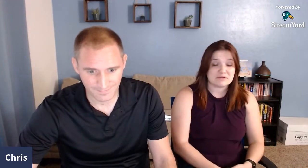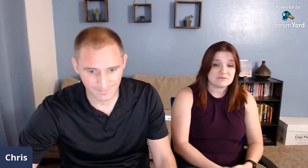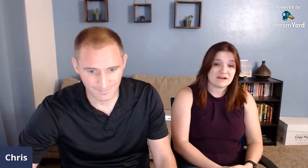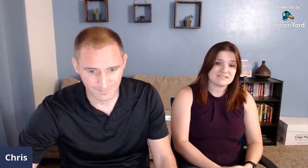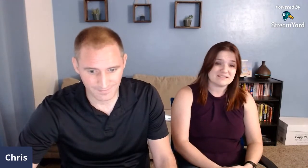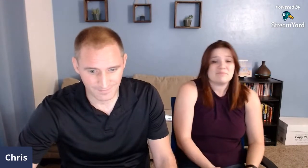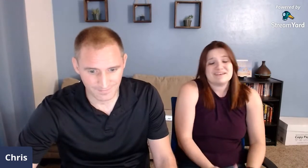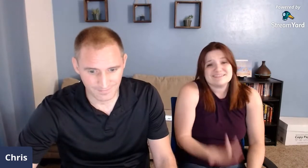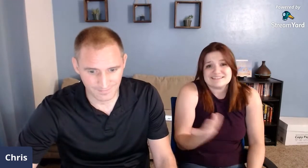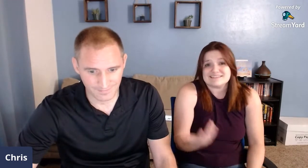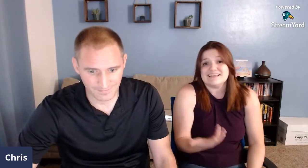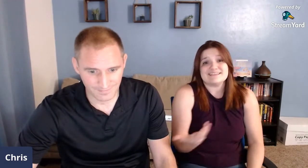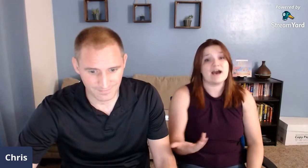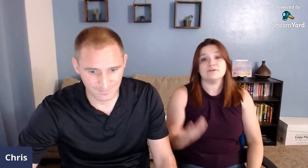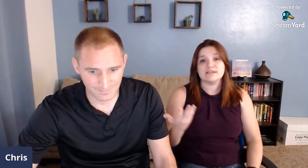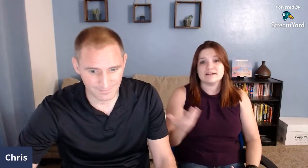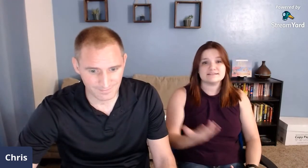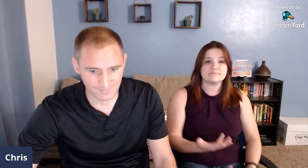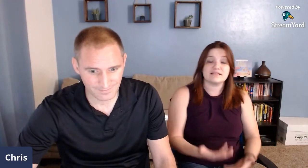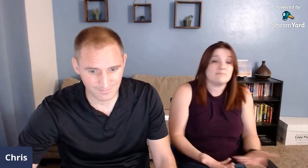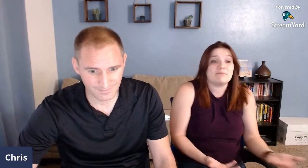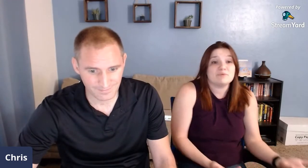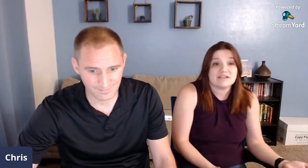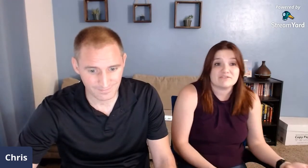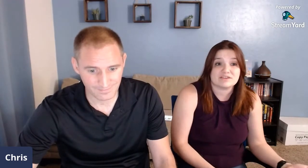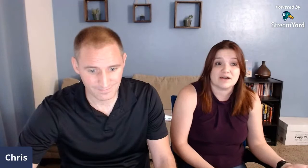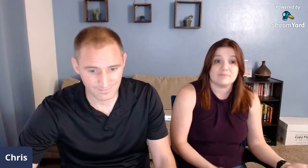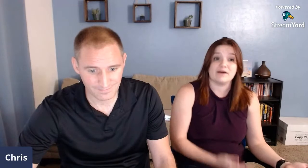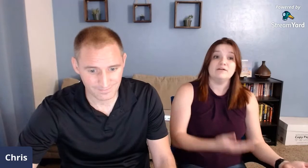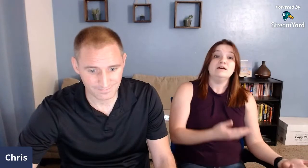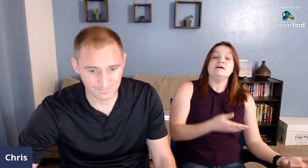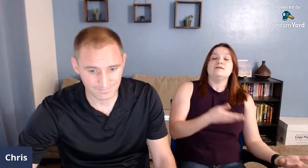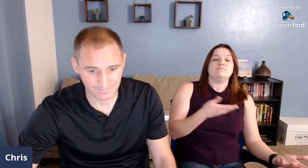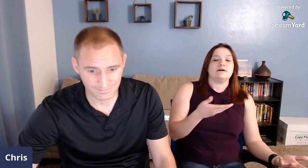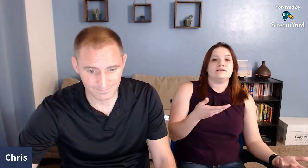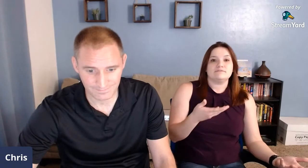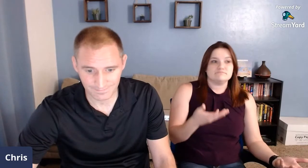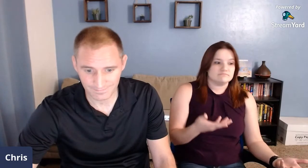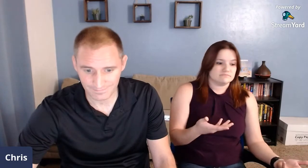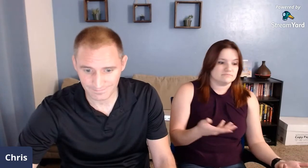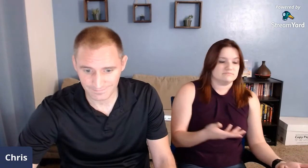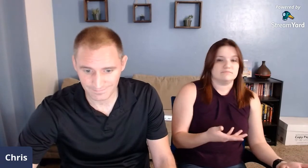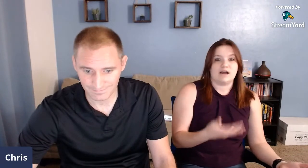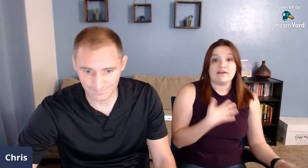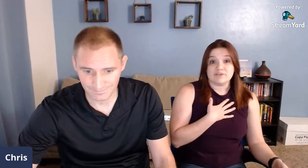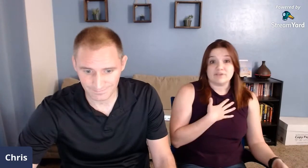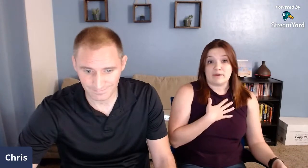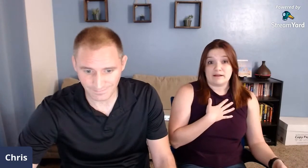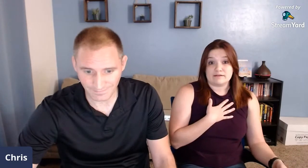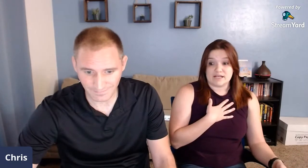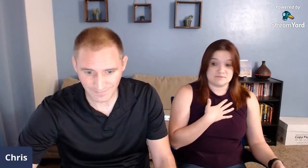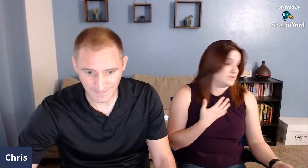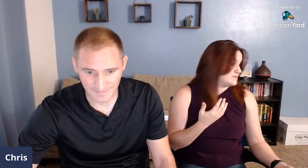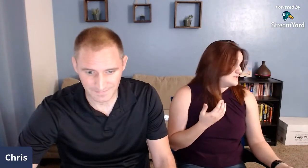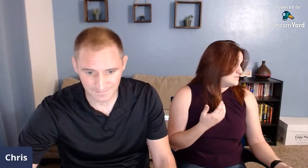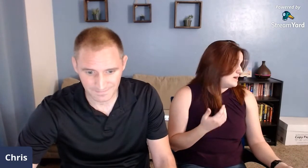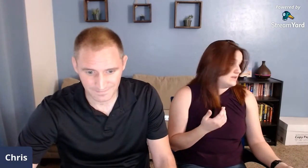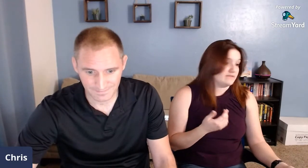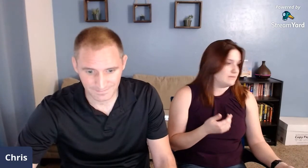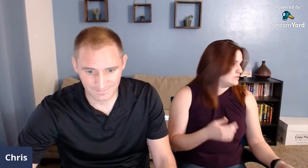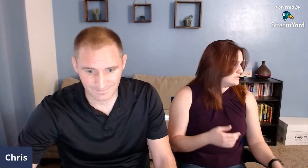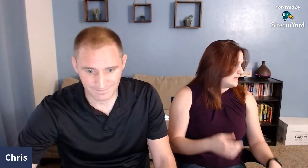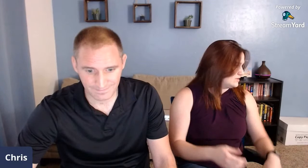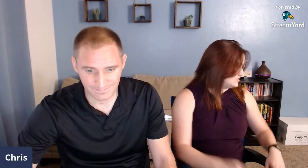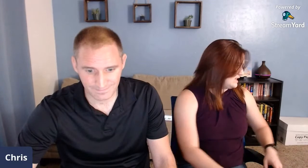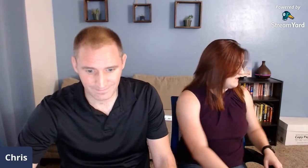to talk with you guys about, because it's out there. It's something that maybe we never thought about, but I've thought about it. That's one of the reasons why I